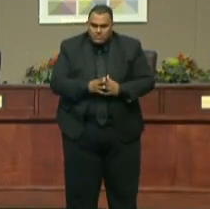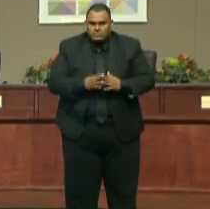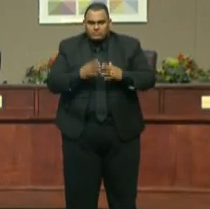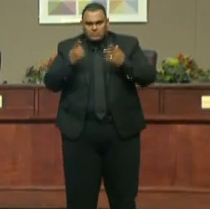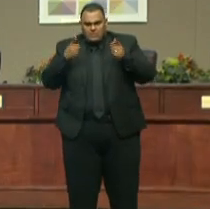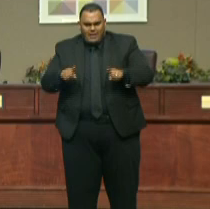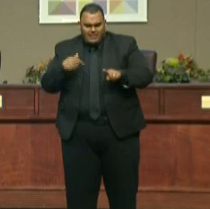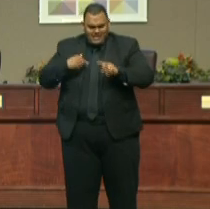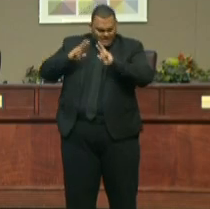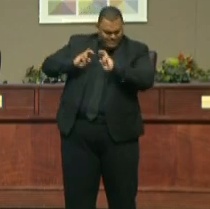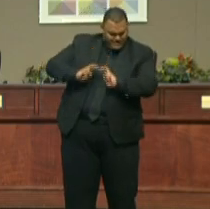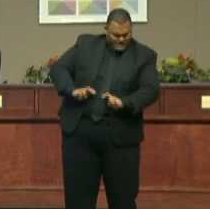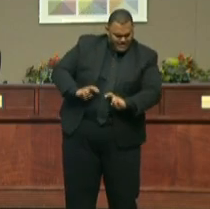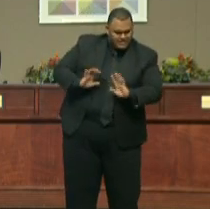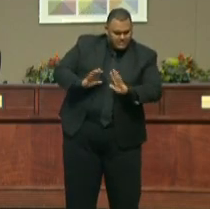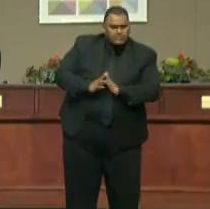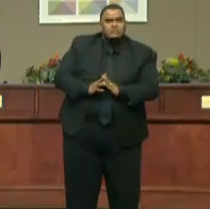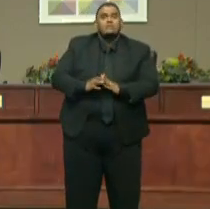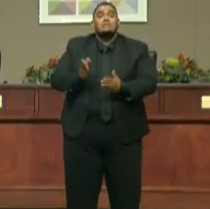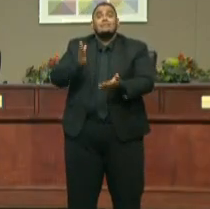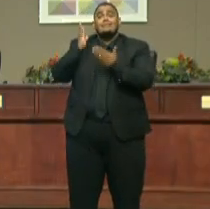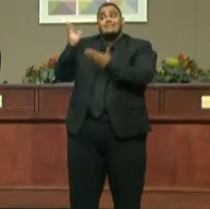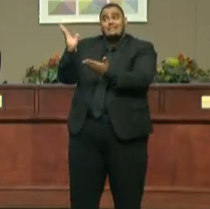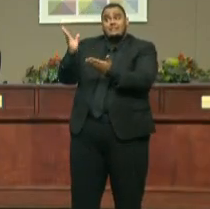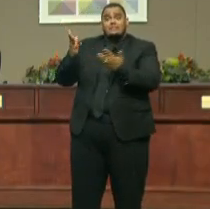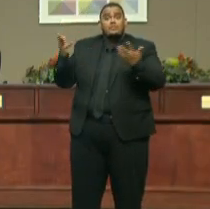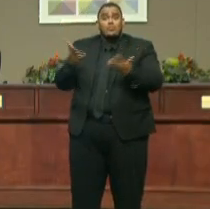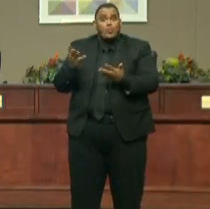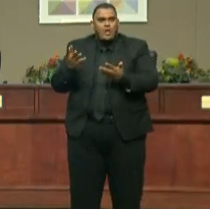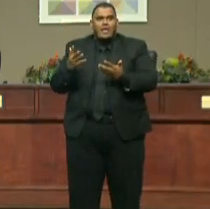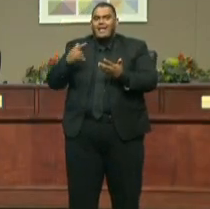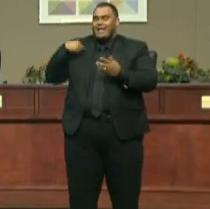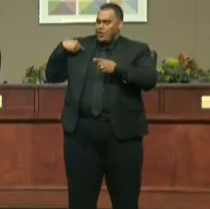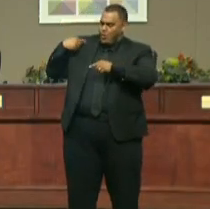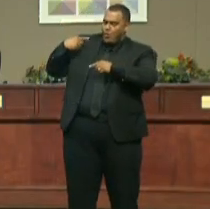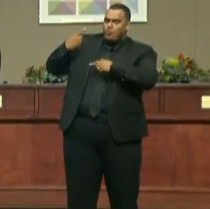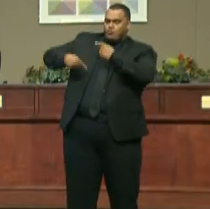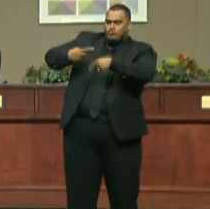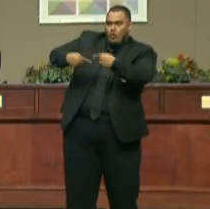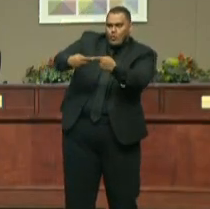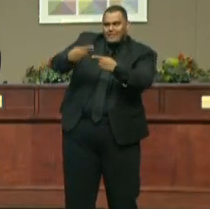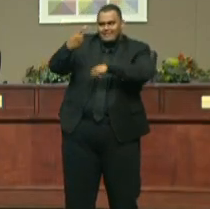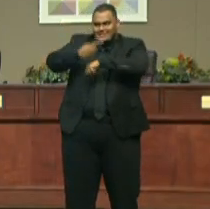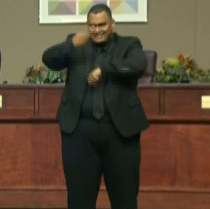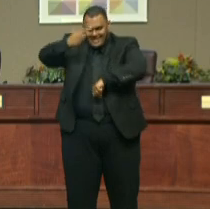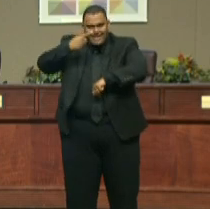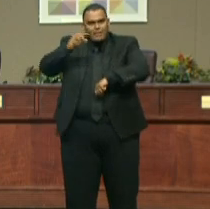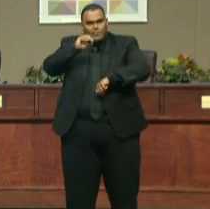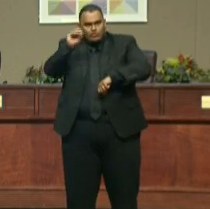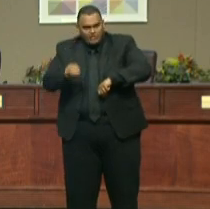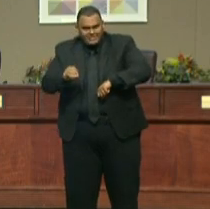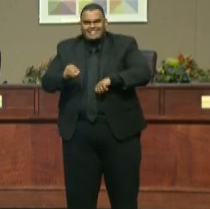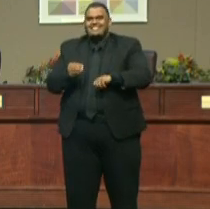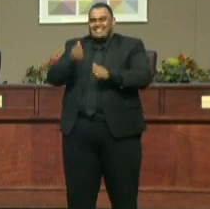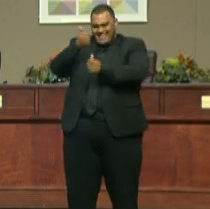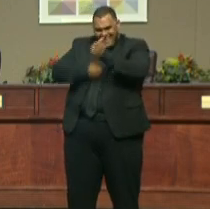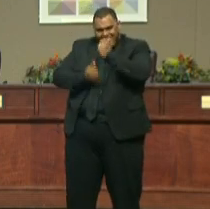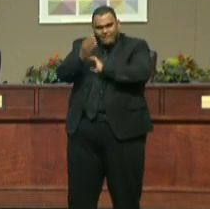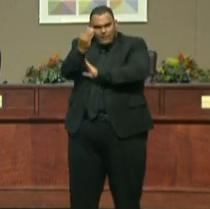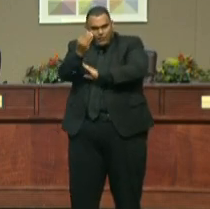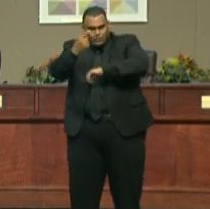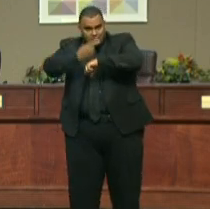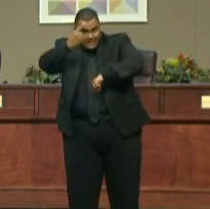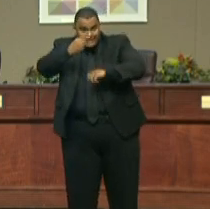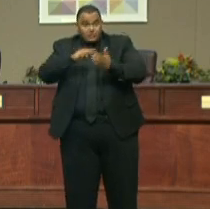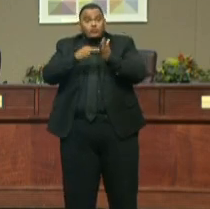analyses. This is a rolling day percentage every 14 days. So it moves every 14